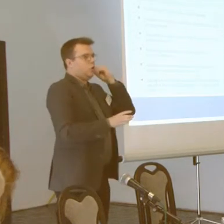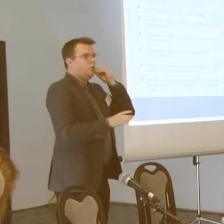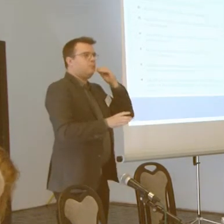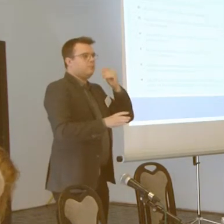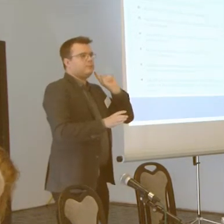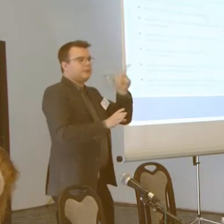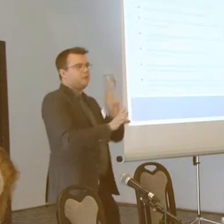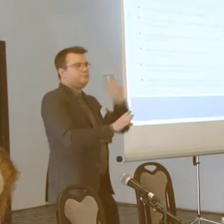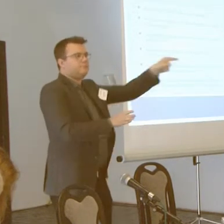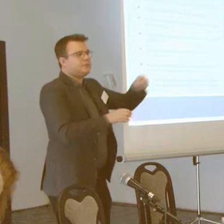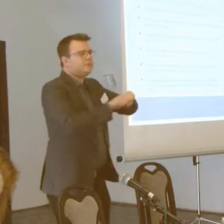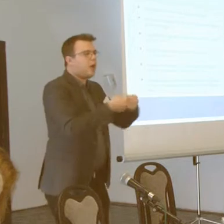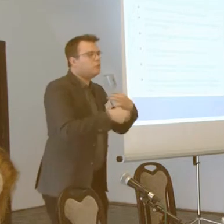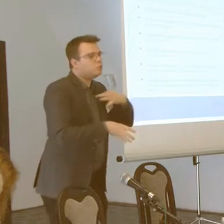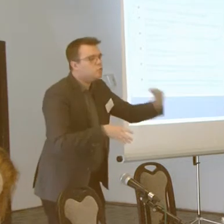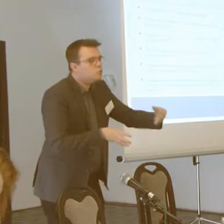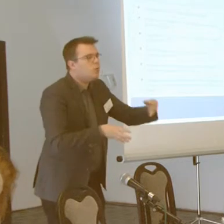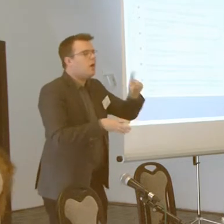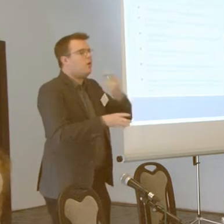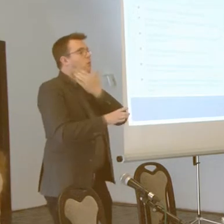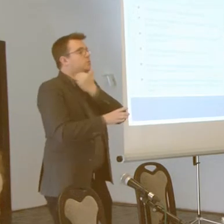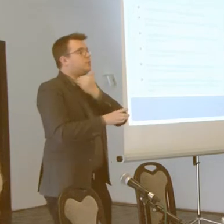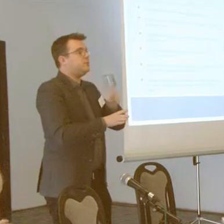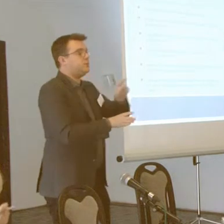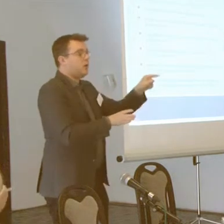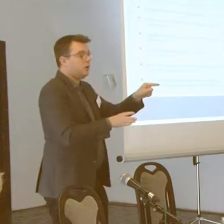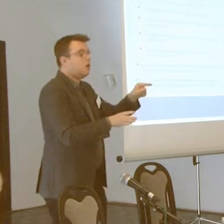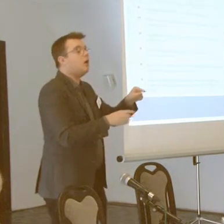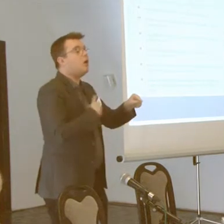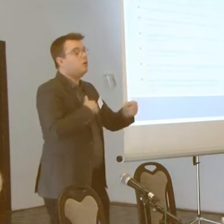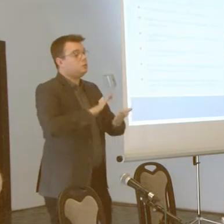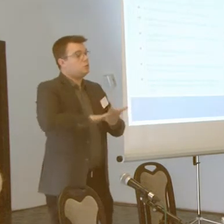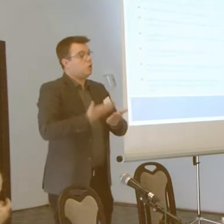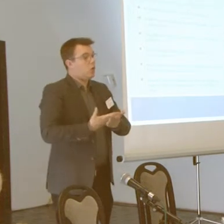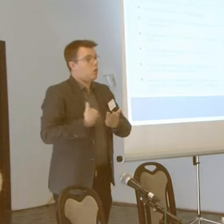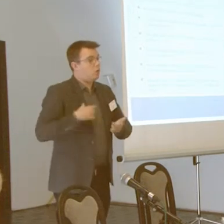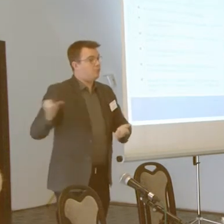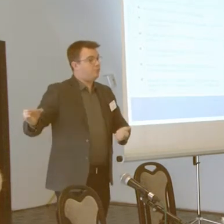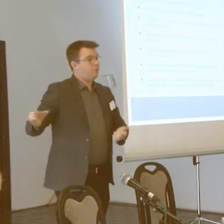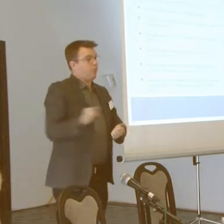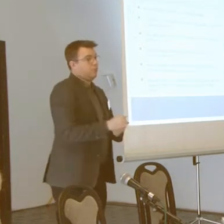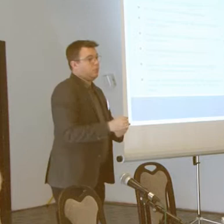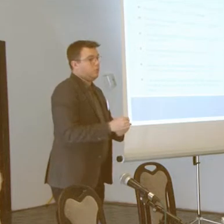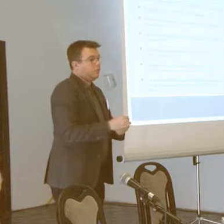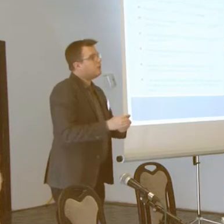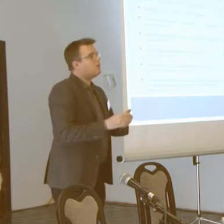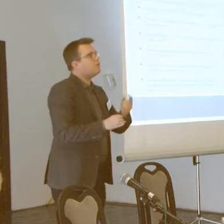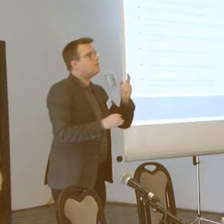Hospitals, if a deaf person's going to a casualty wards in a hospital, they can have